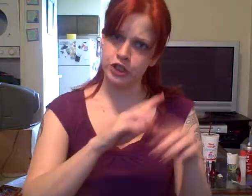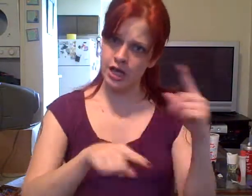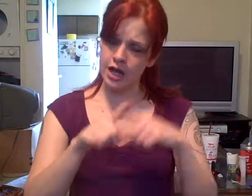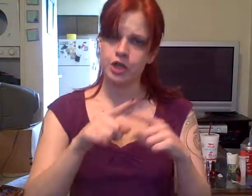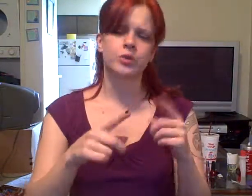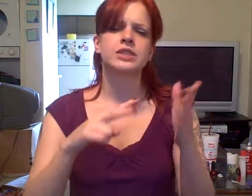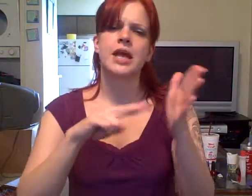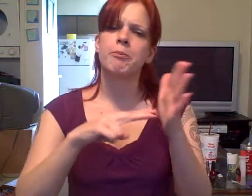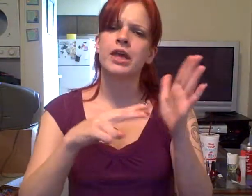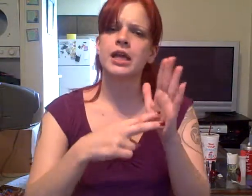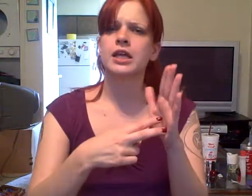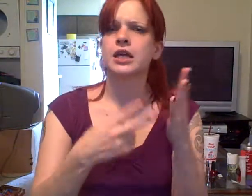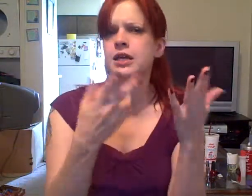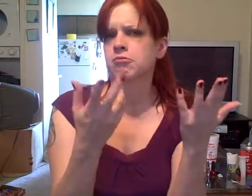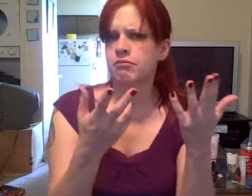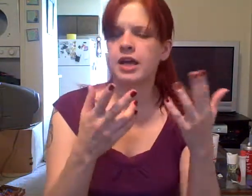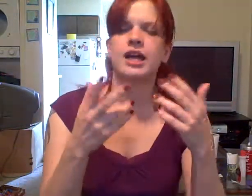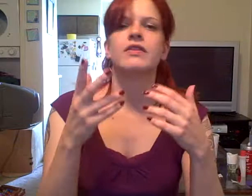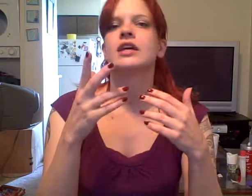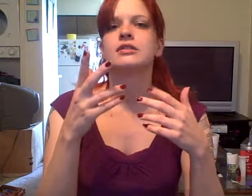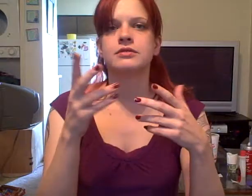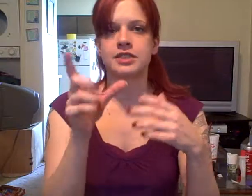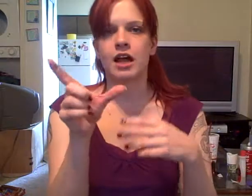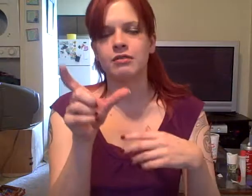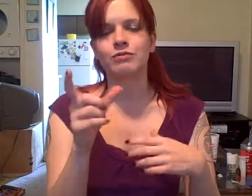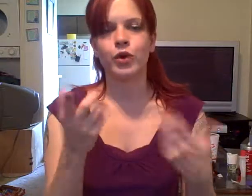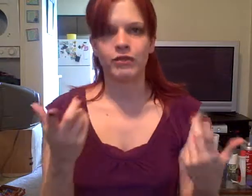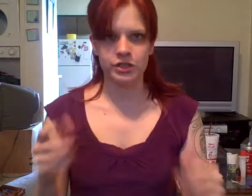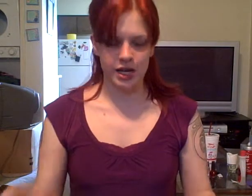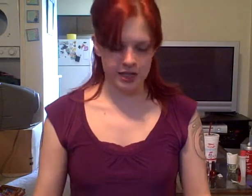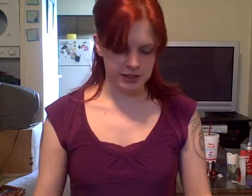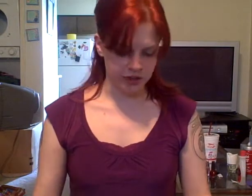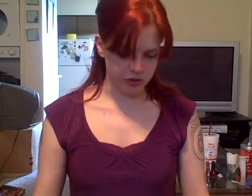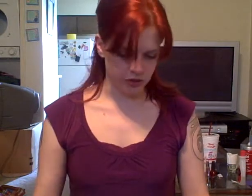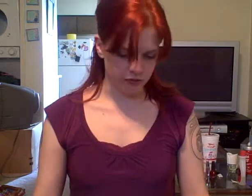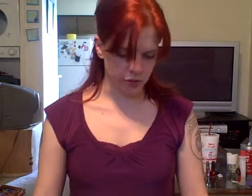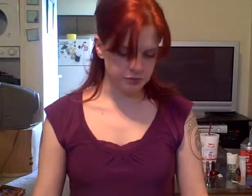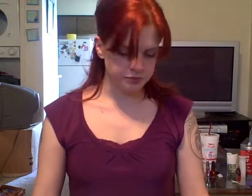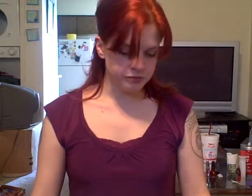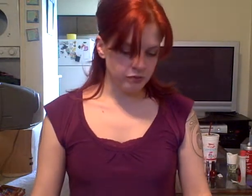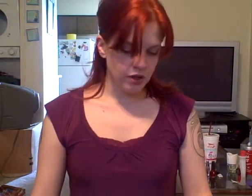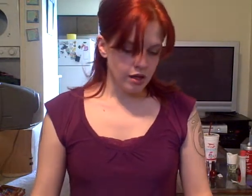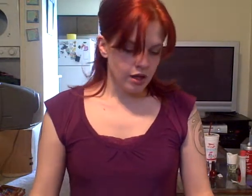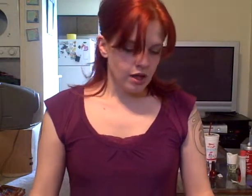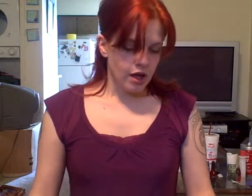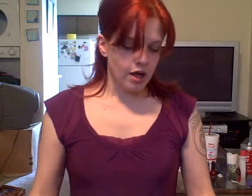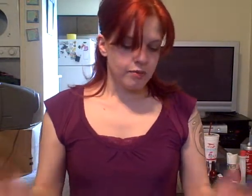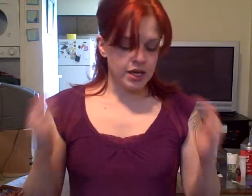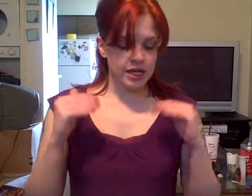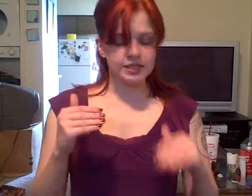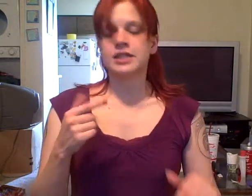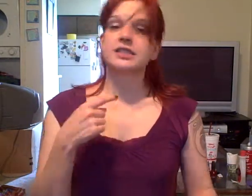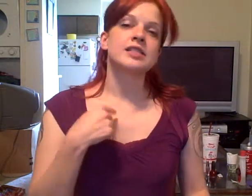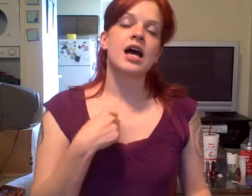sign, you would say mean, and then sign whatever sign it is that you're looking for. The next sentence is,